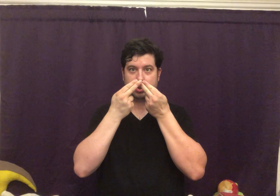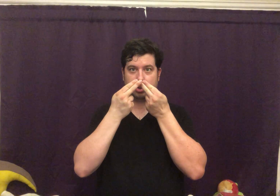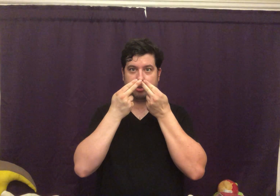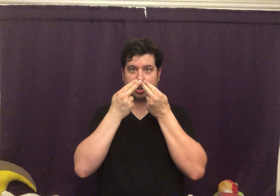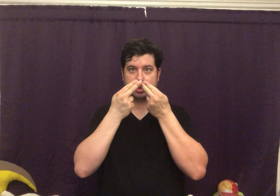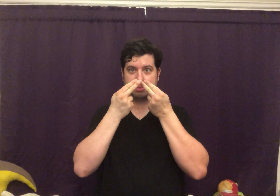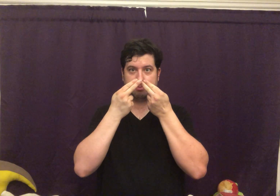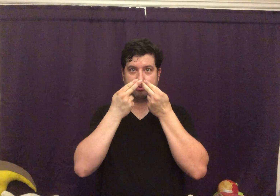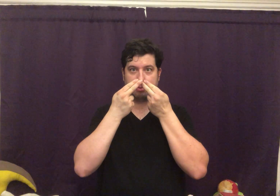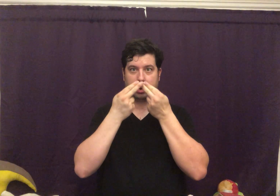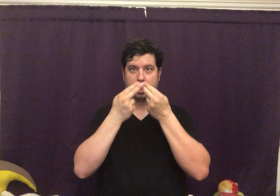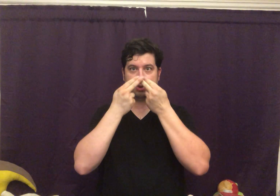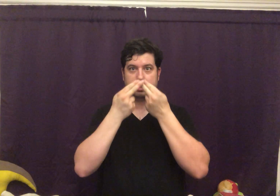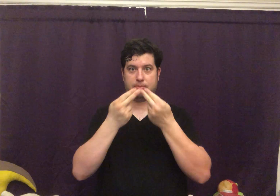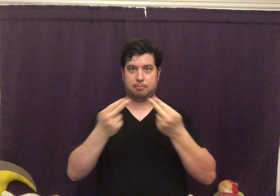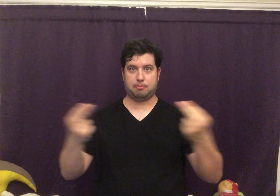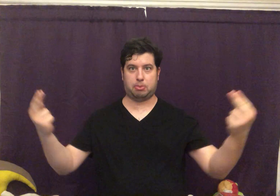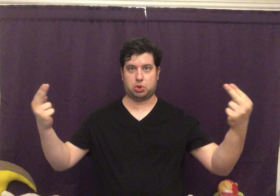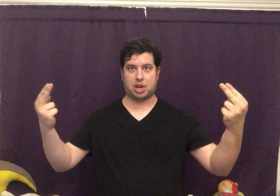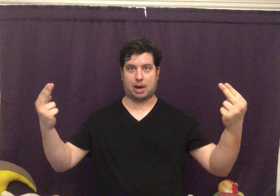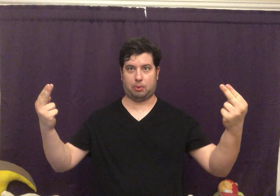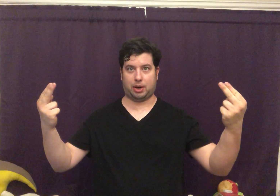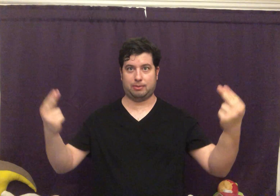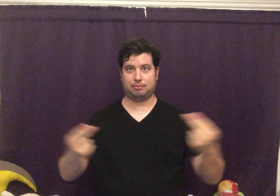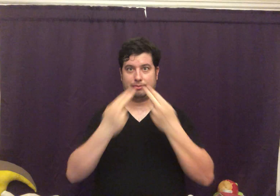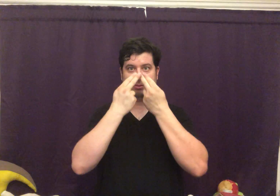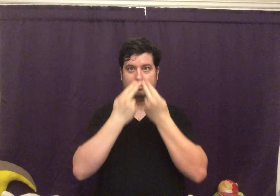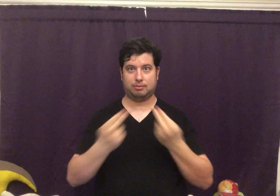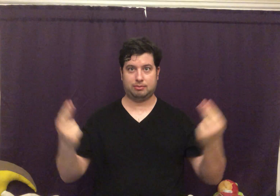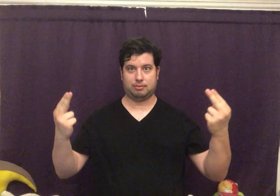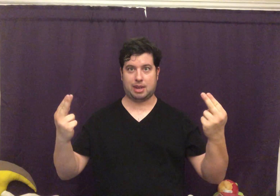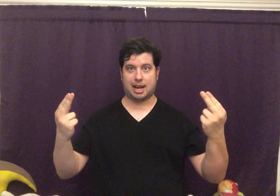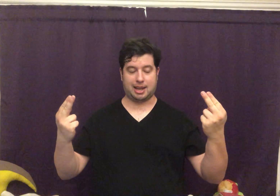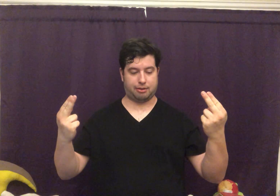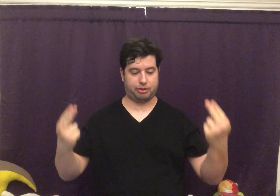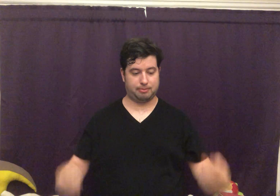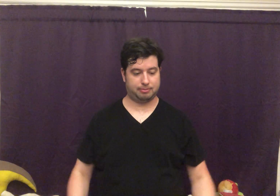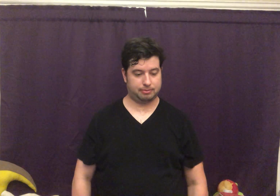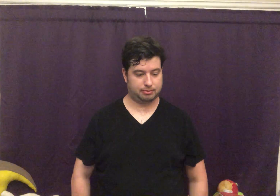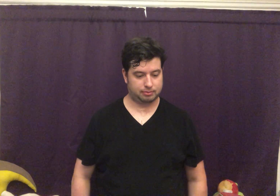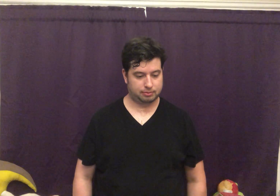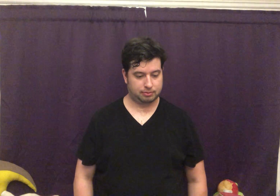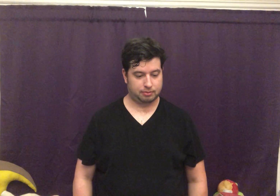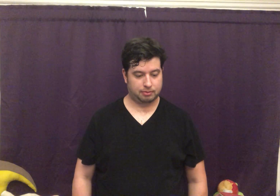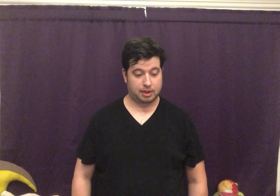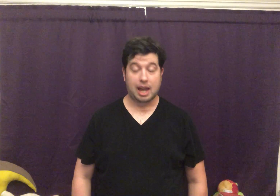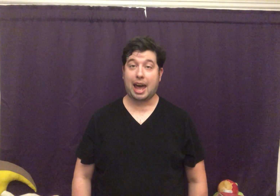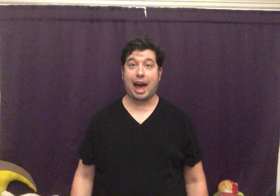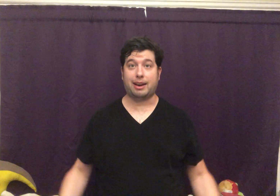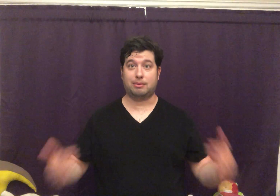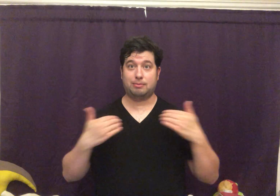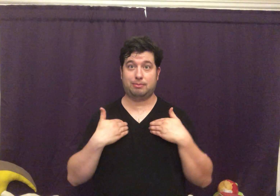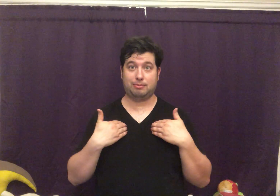2 fingers from your nose, pushed outward. Naive. Had.